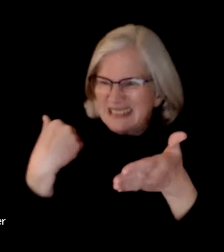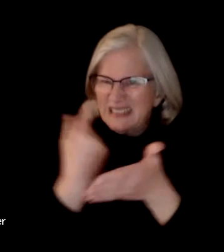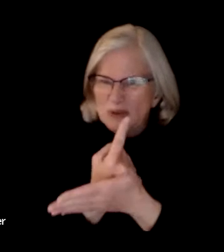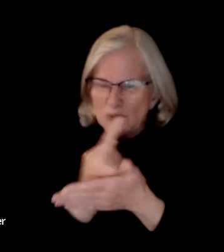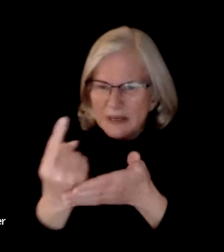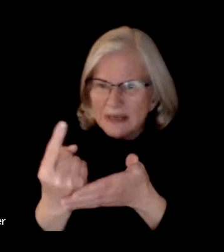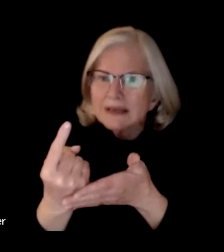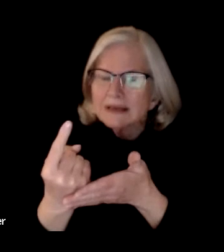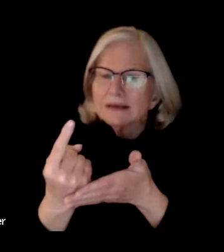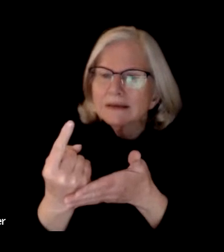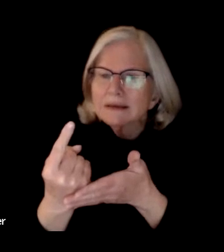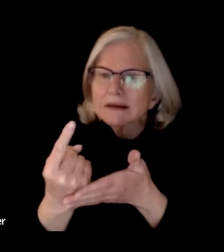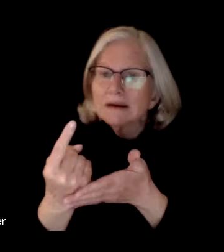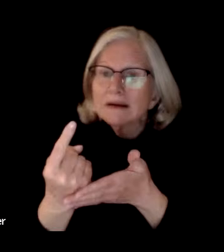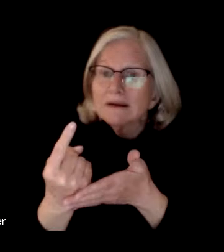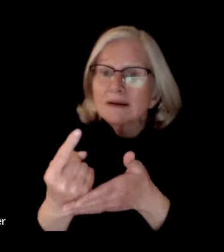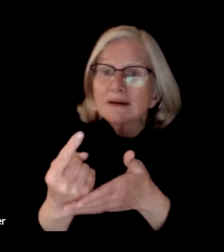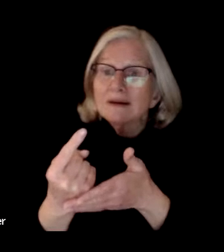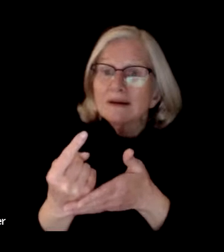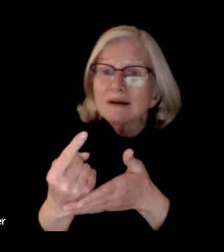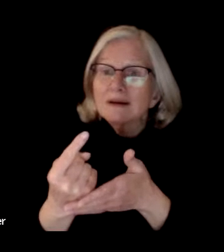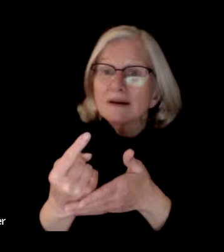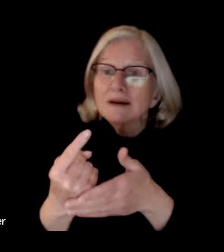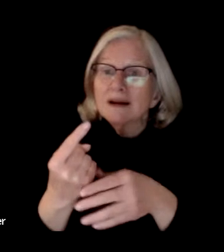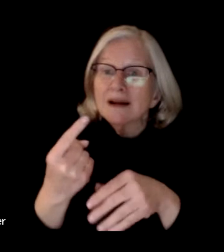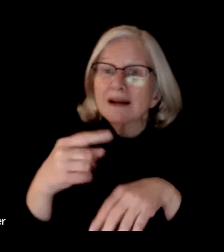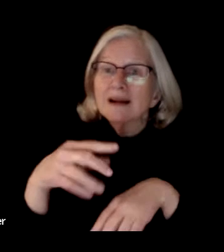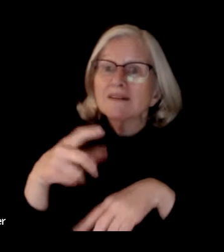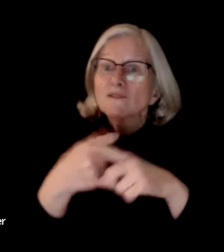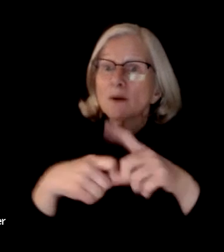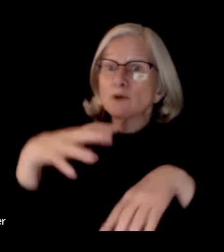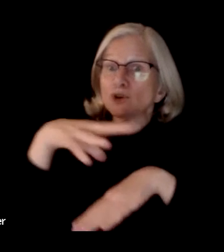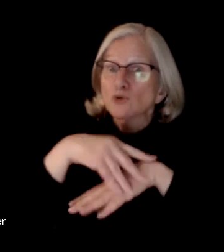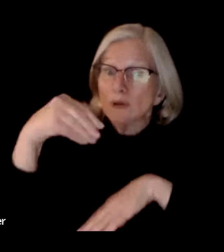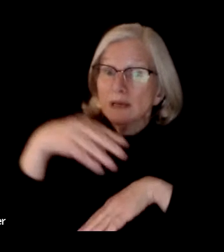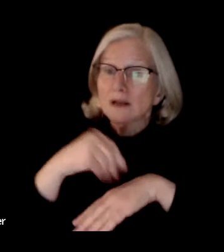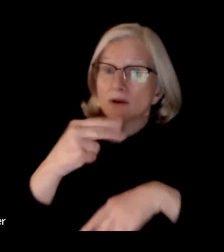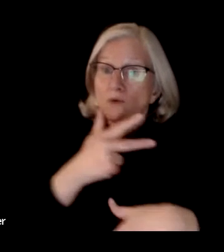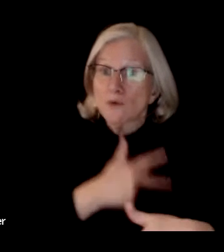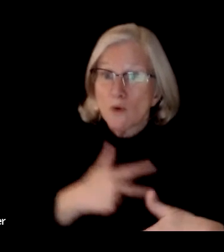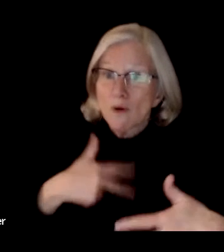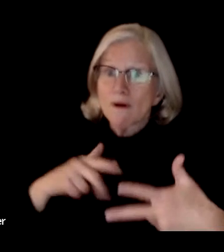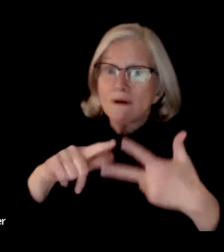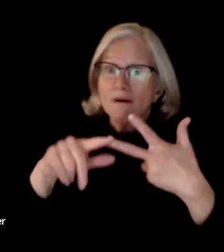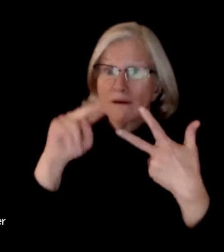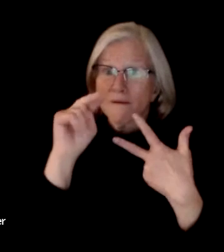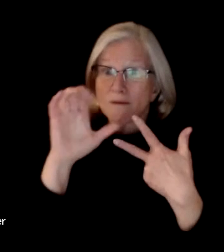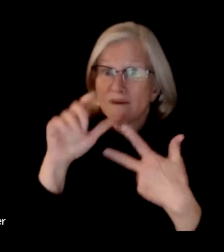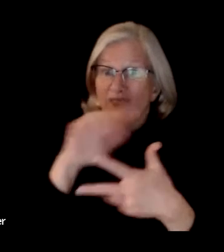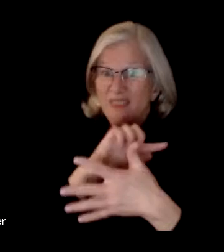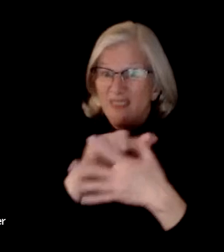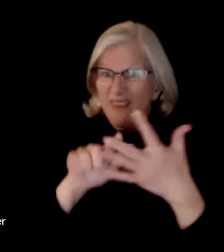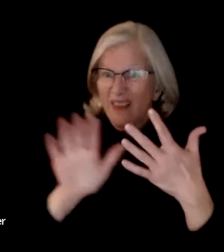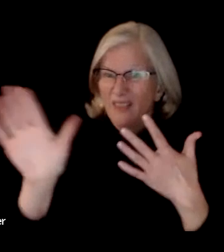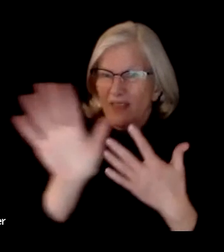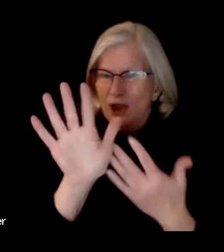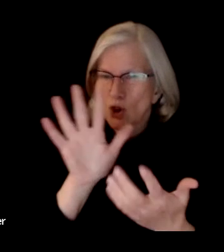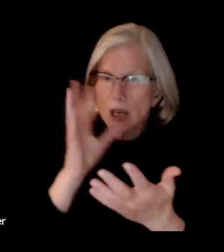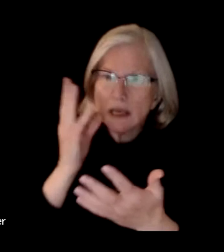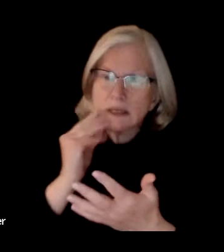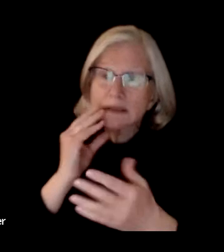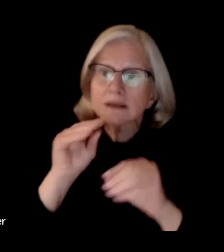from Sweden, from Norway, and from North Carolina, looking at their experience in schools and finding that transmission in those